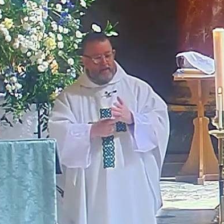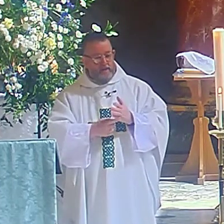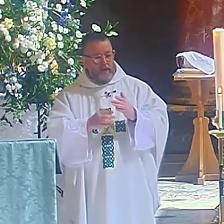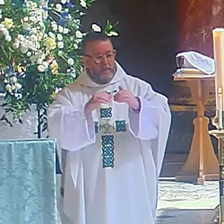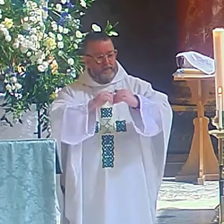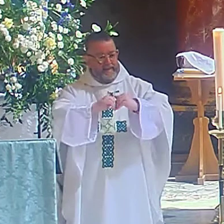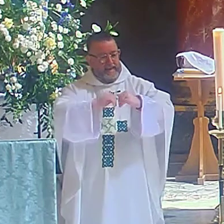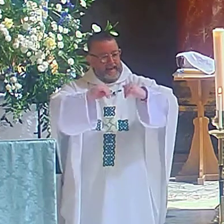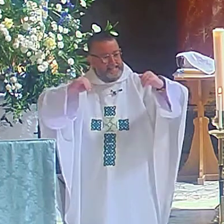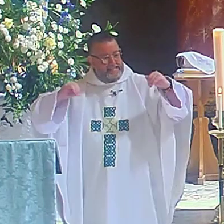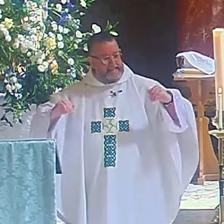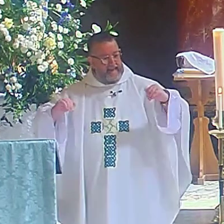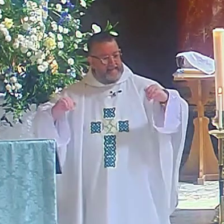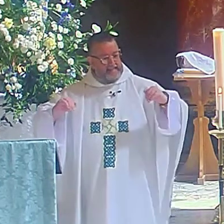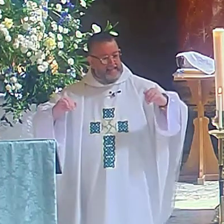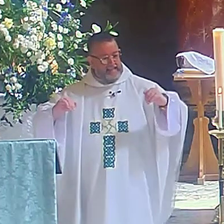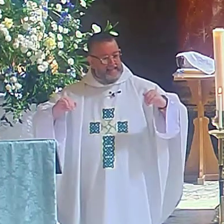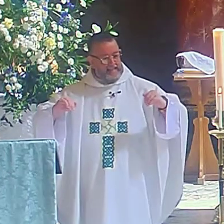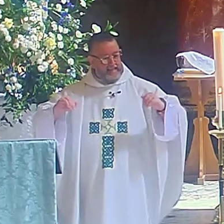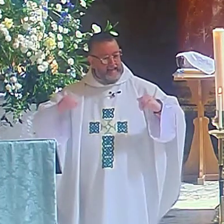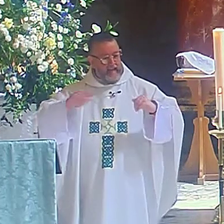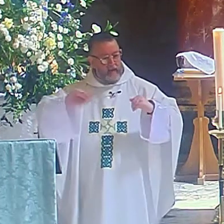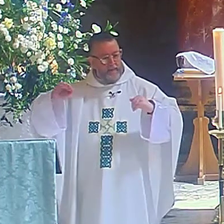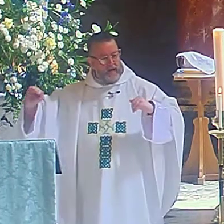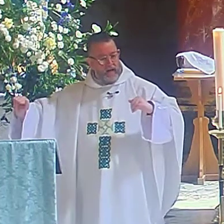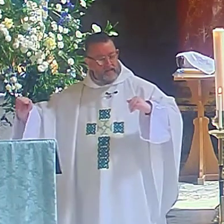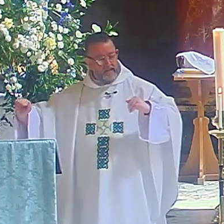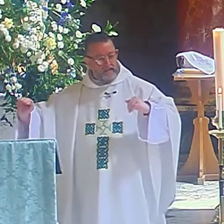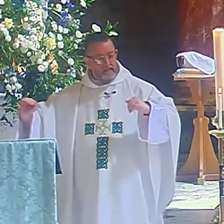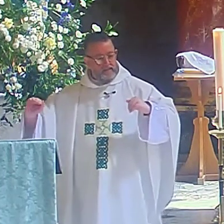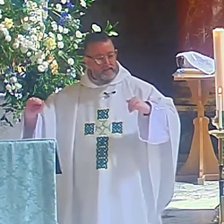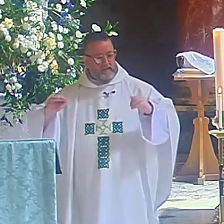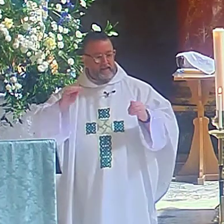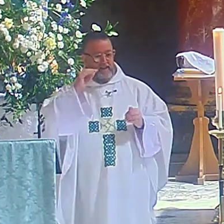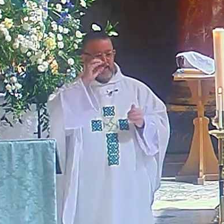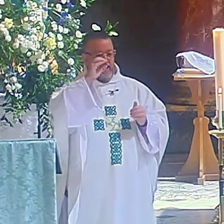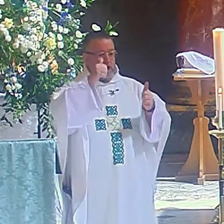about being set apart,